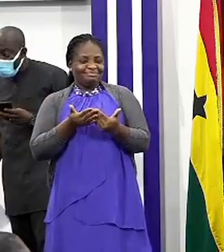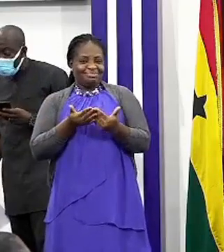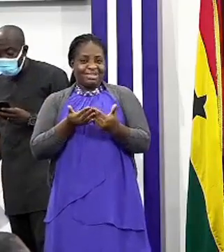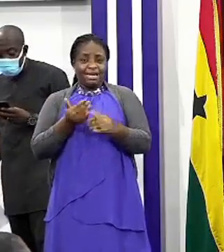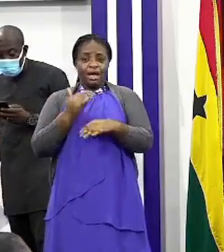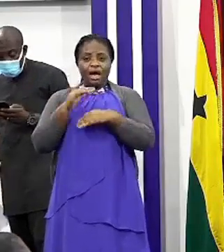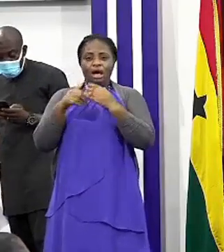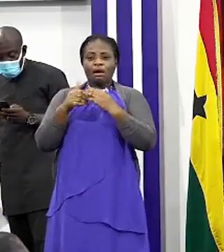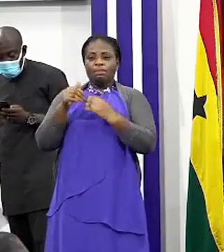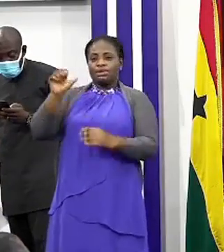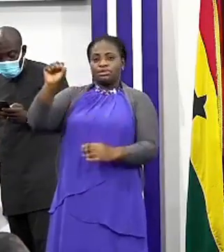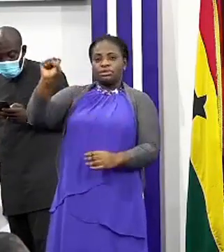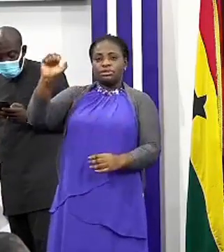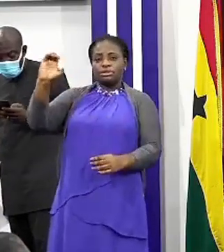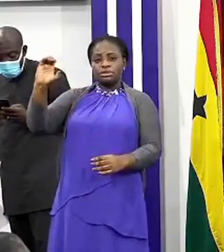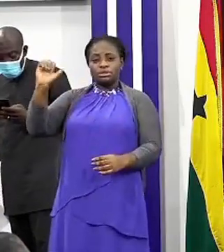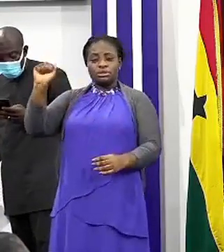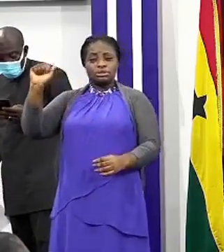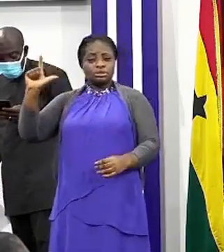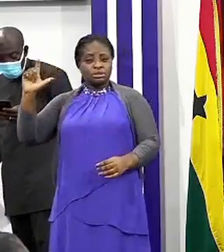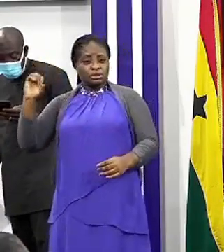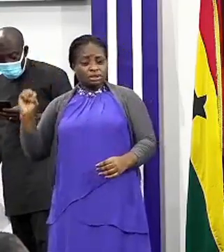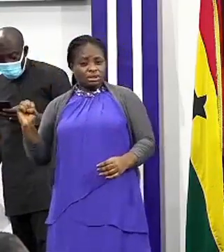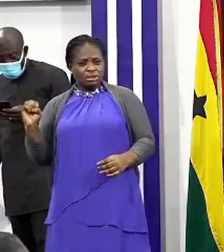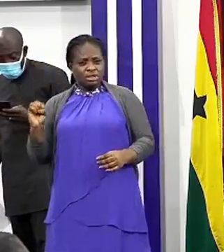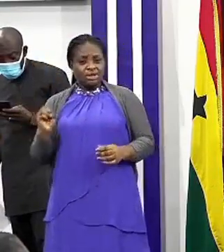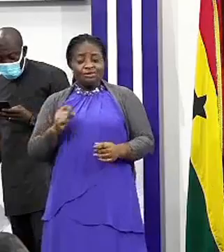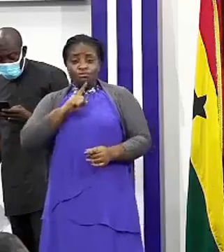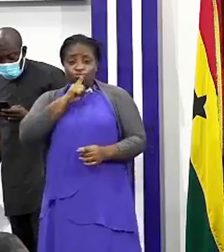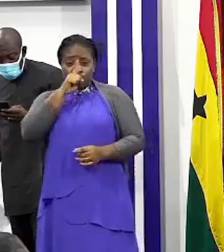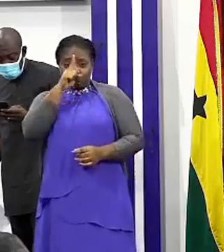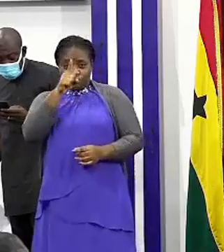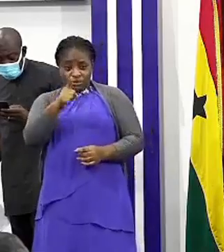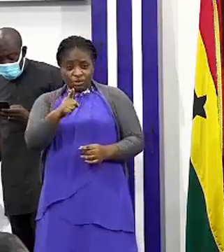scale. If you actually